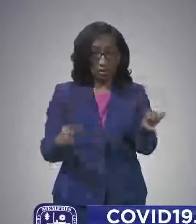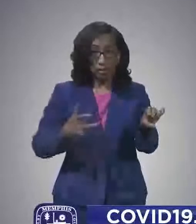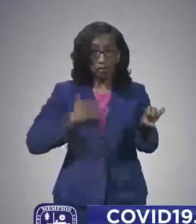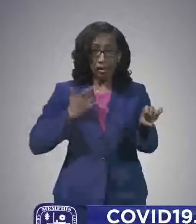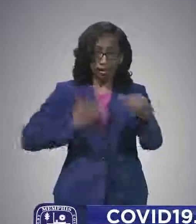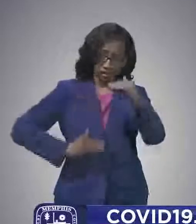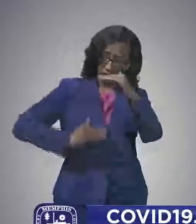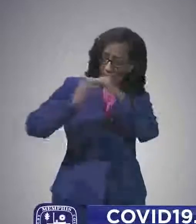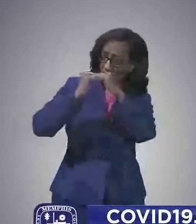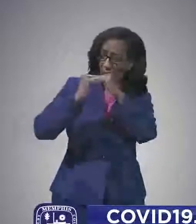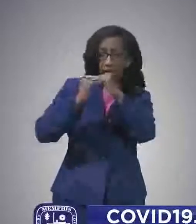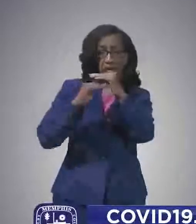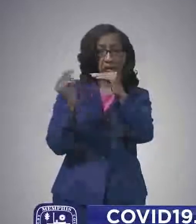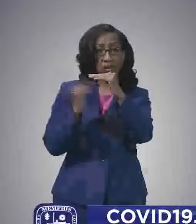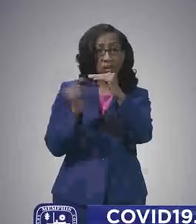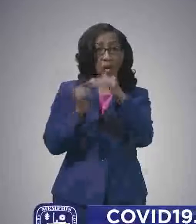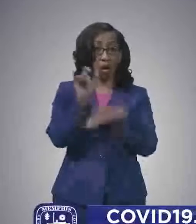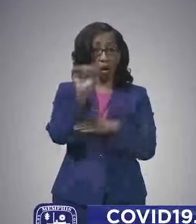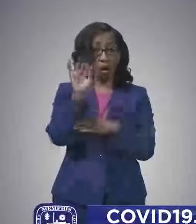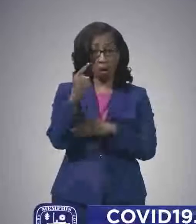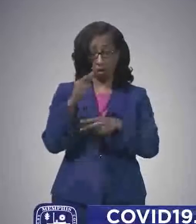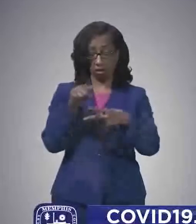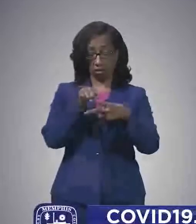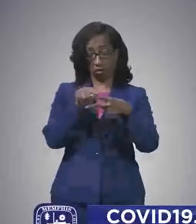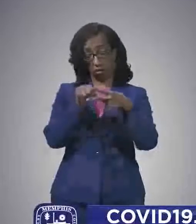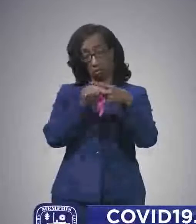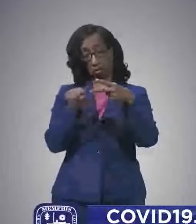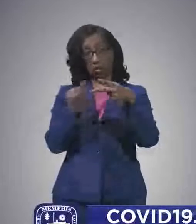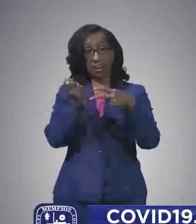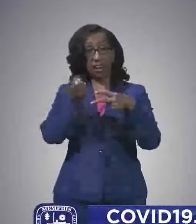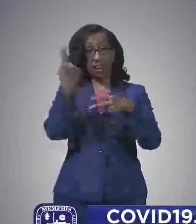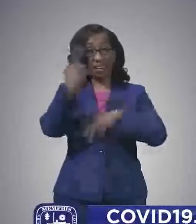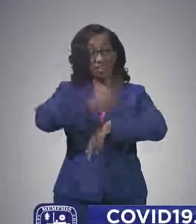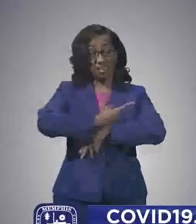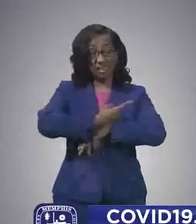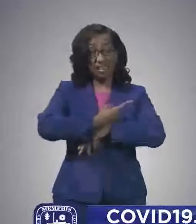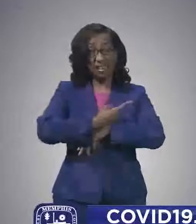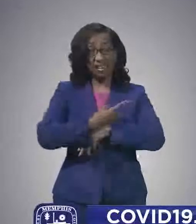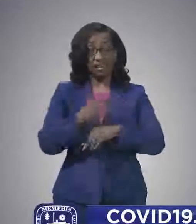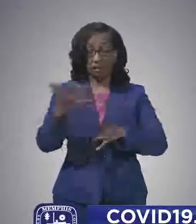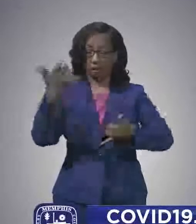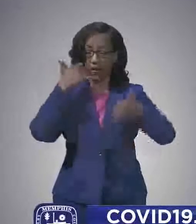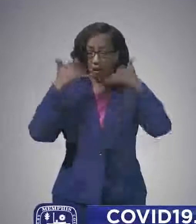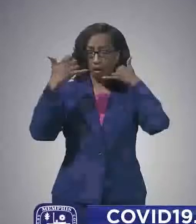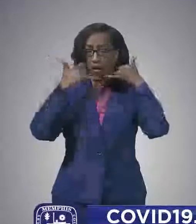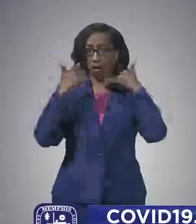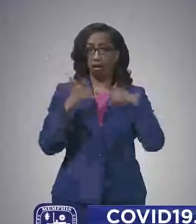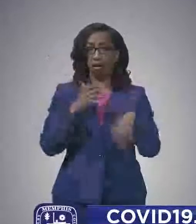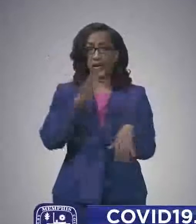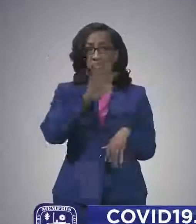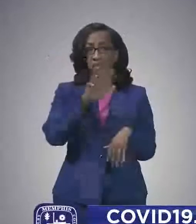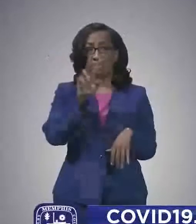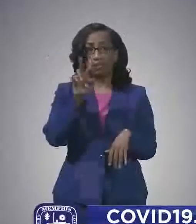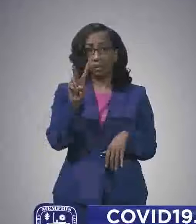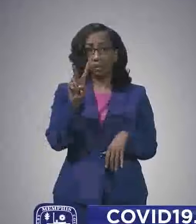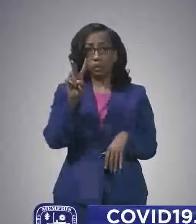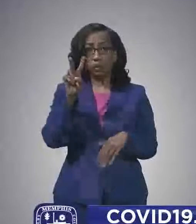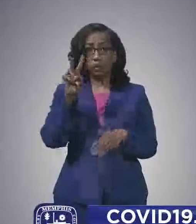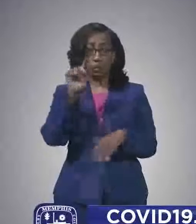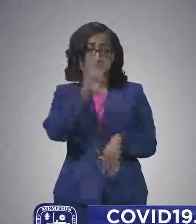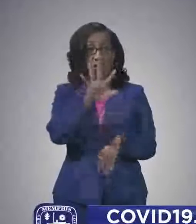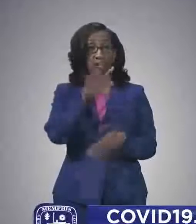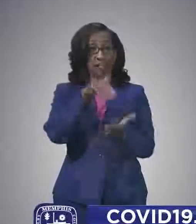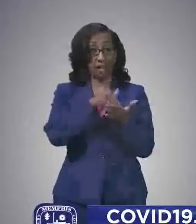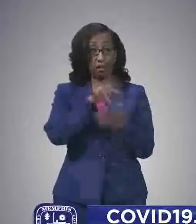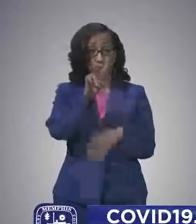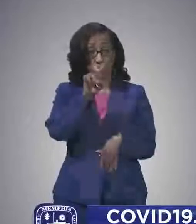The first 11 days of August, our call takers have fielded nearly 5,200 emergency 911 calls. That's an average